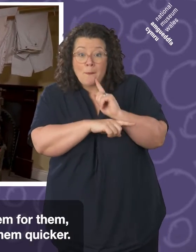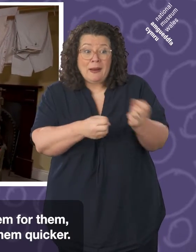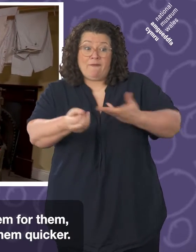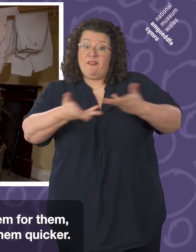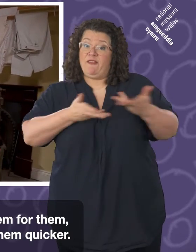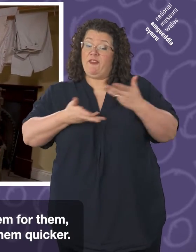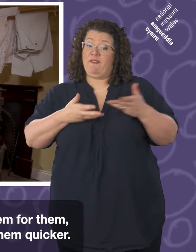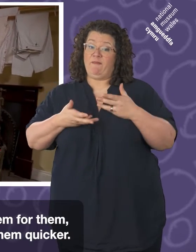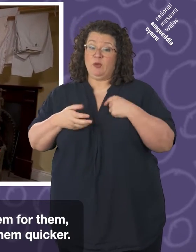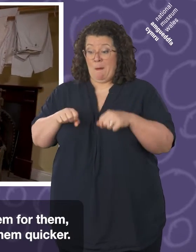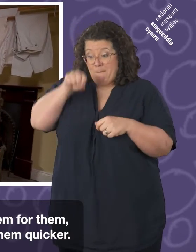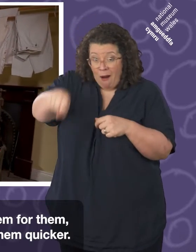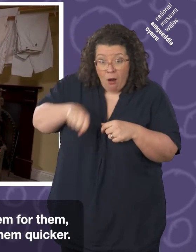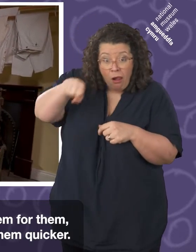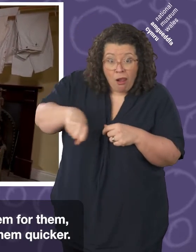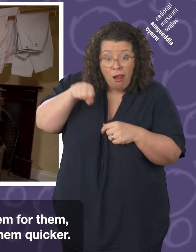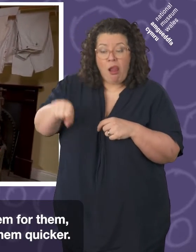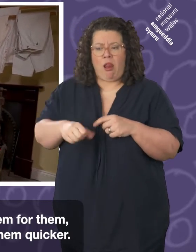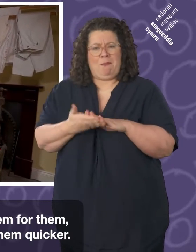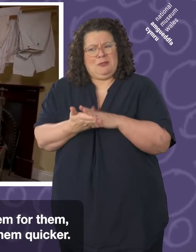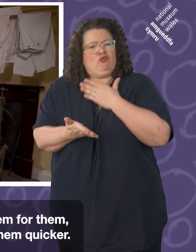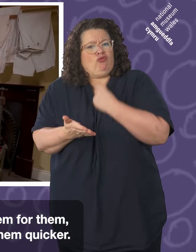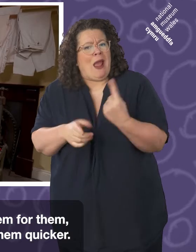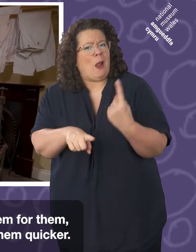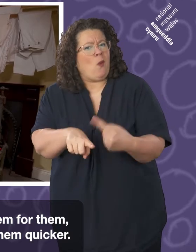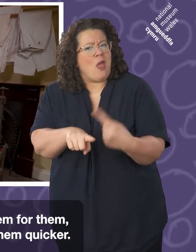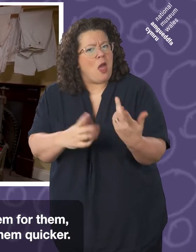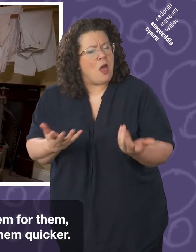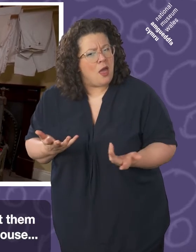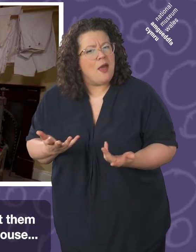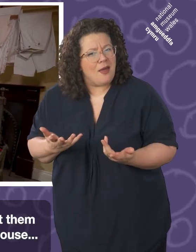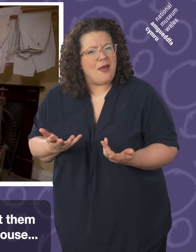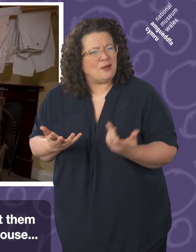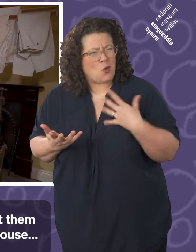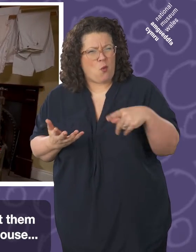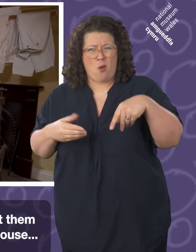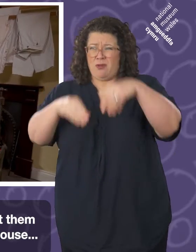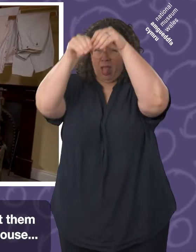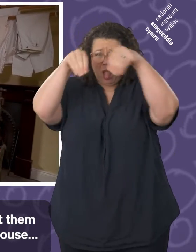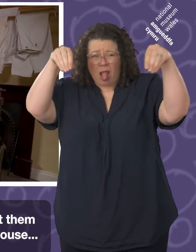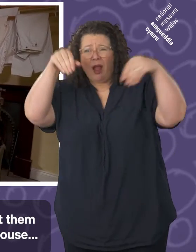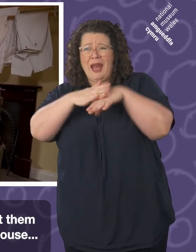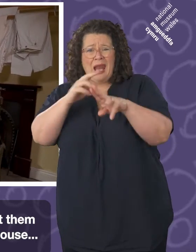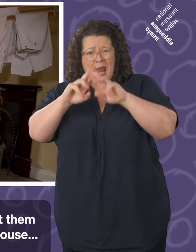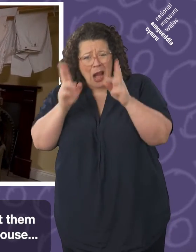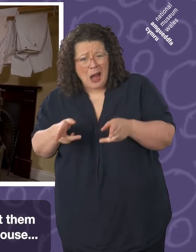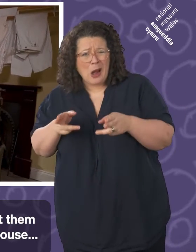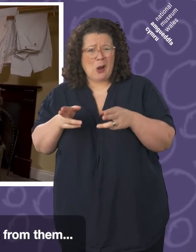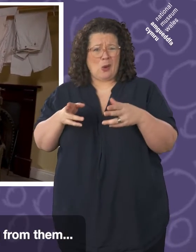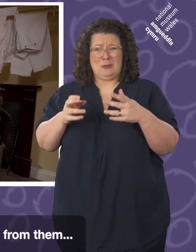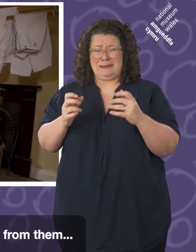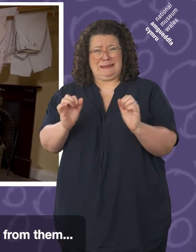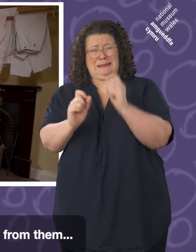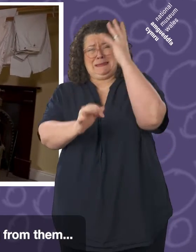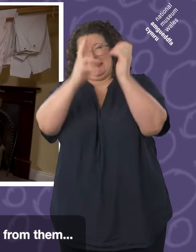to me and I will mangle them for them so that they can dry them quicker. They don't want them hanging in the